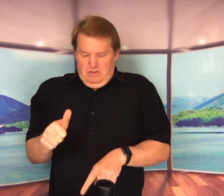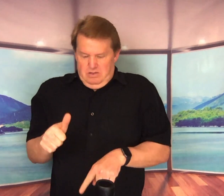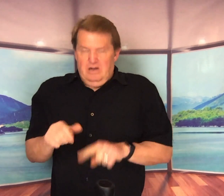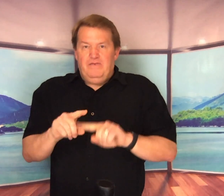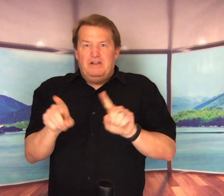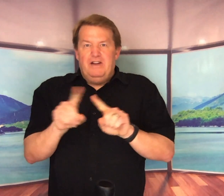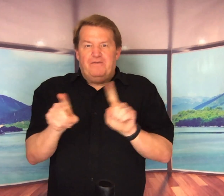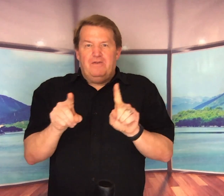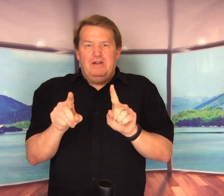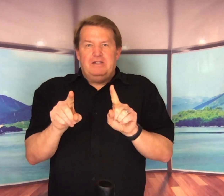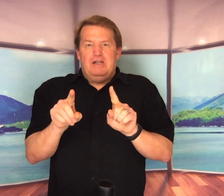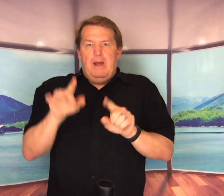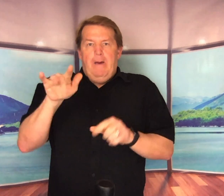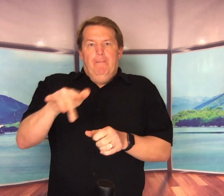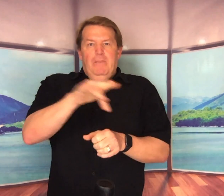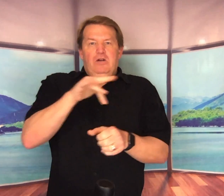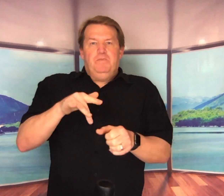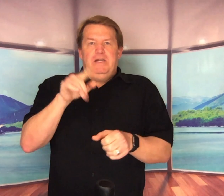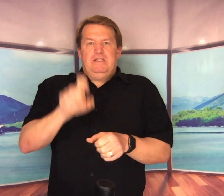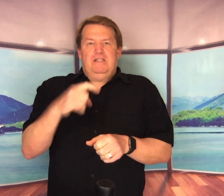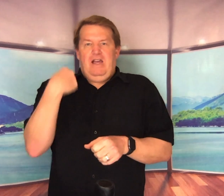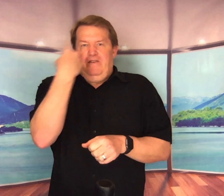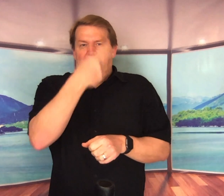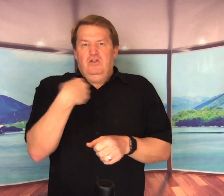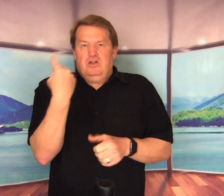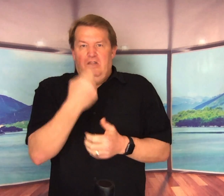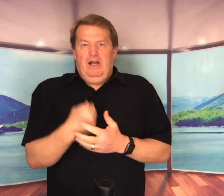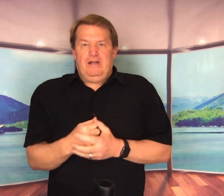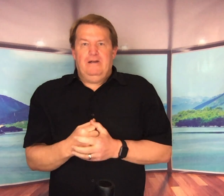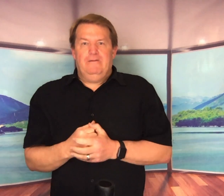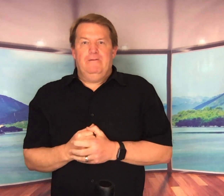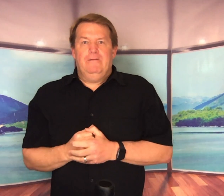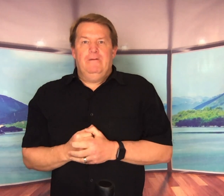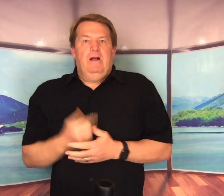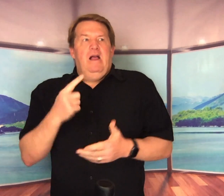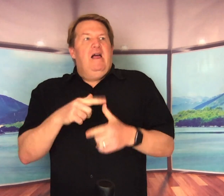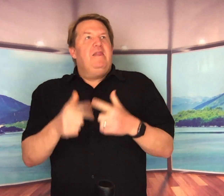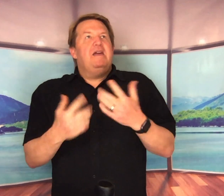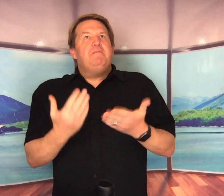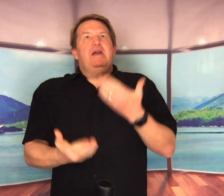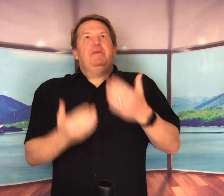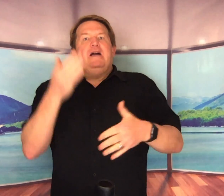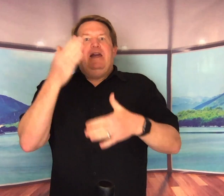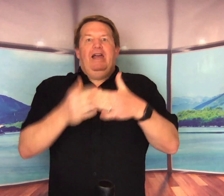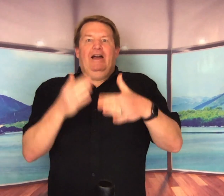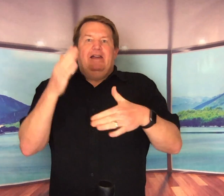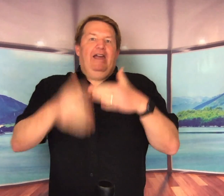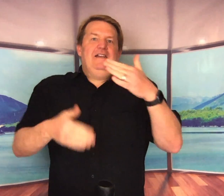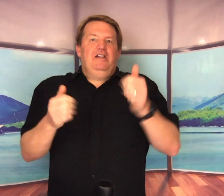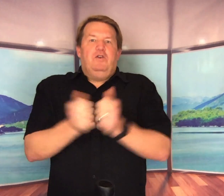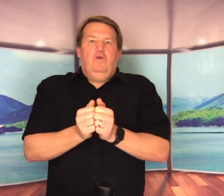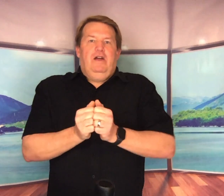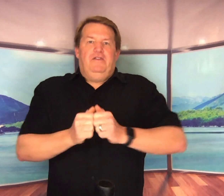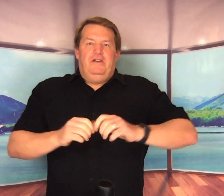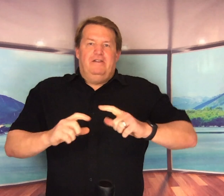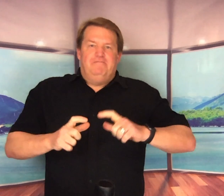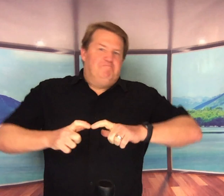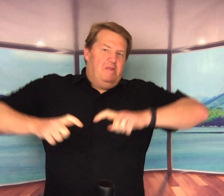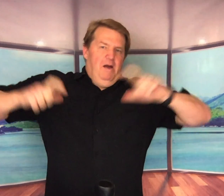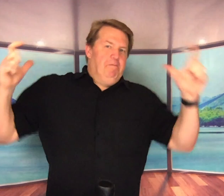of the different middle pieces have to look like. And then maybe I end it with a